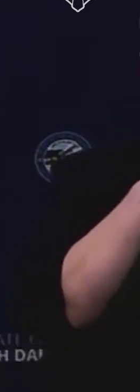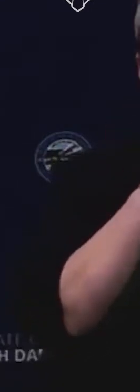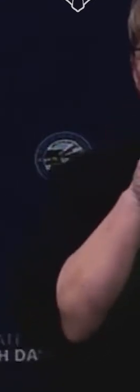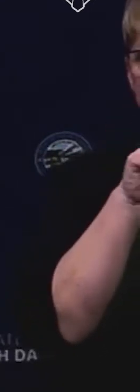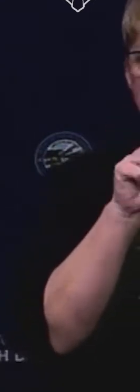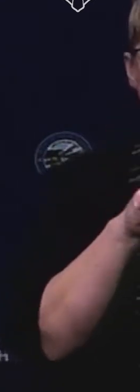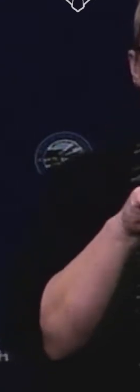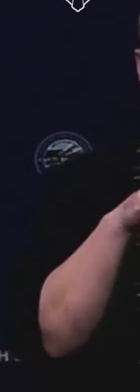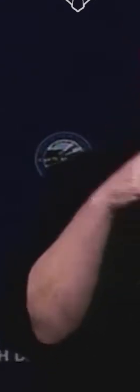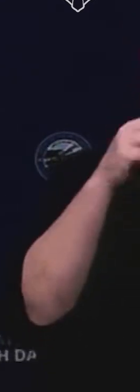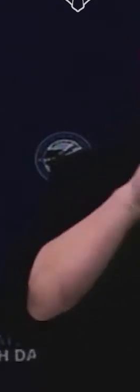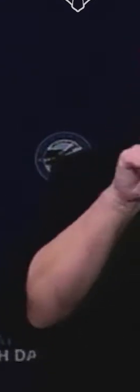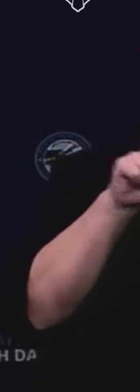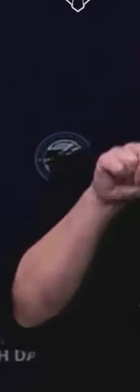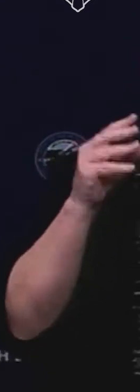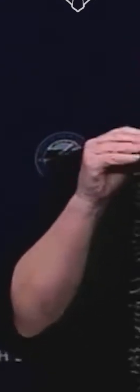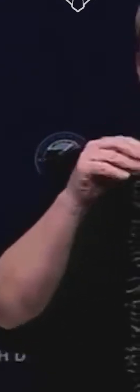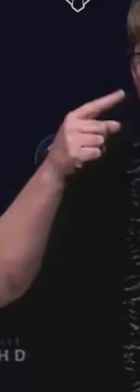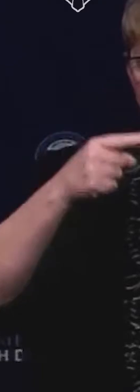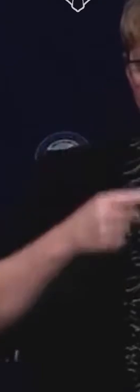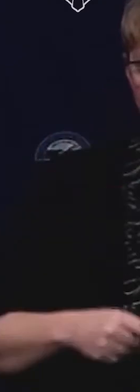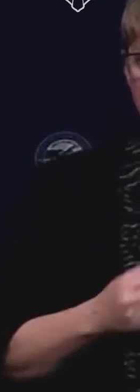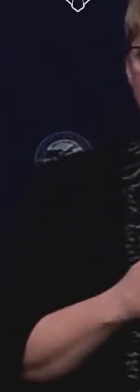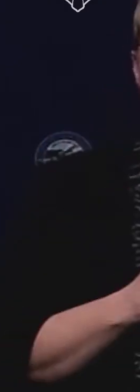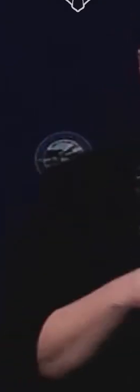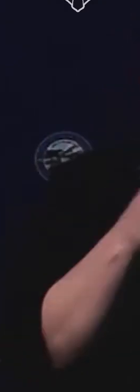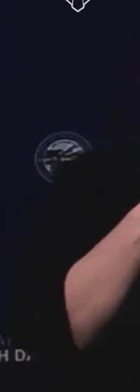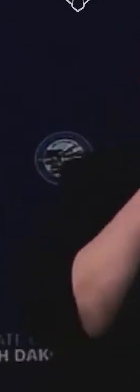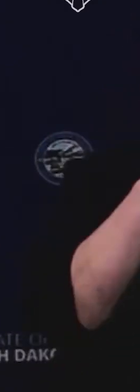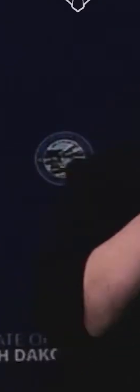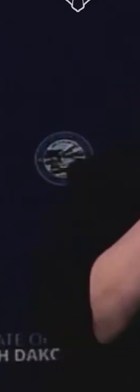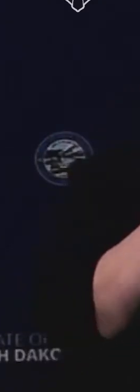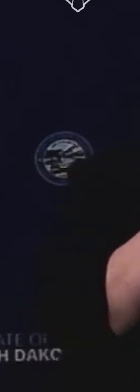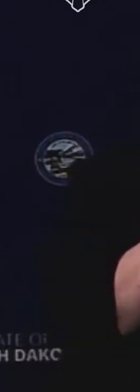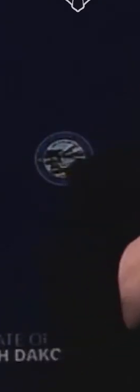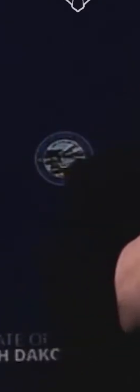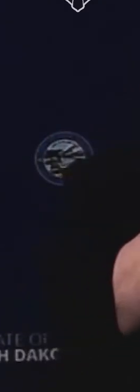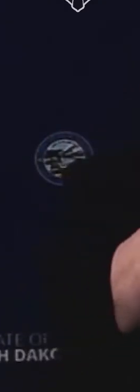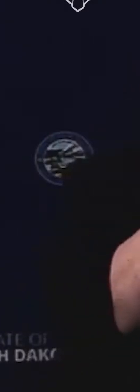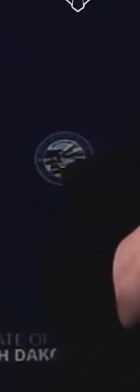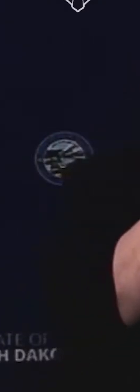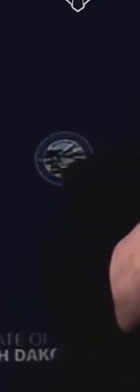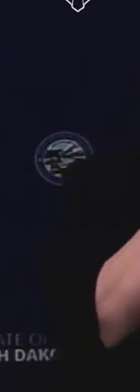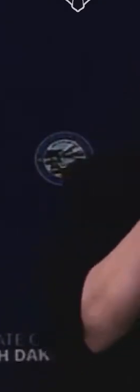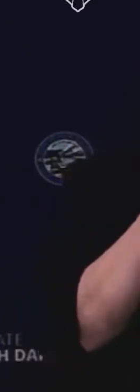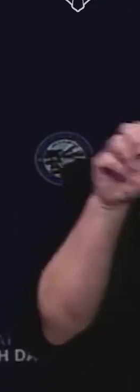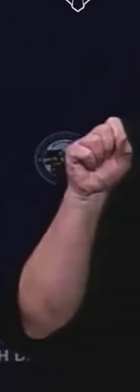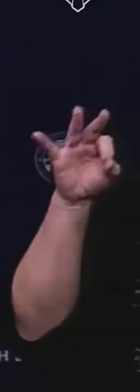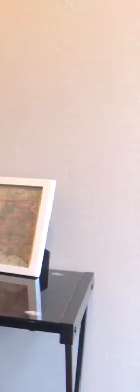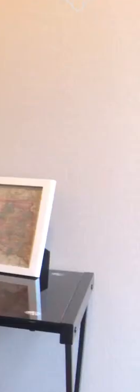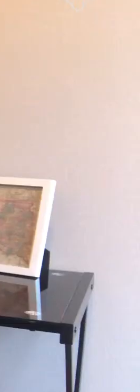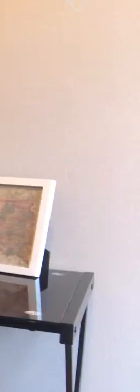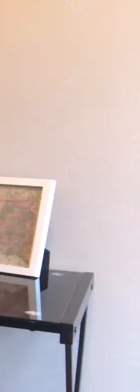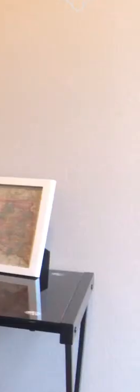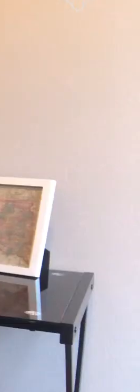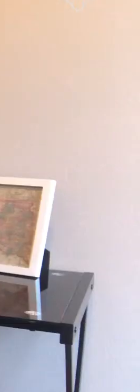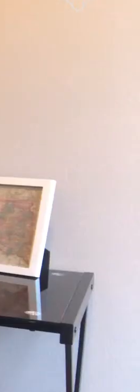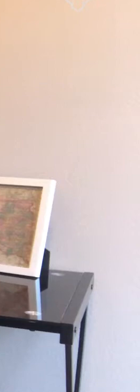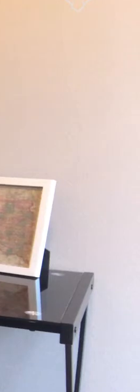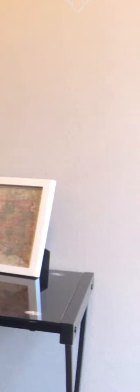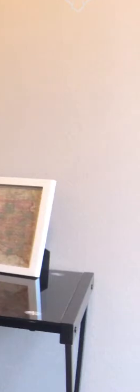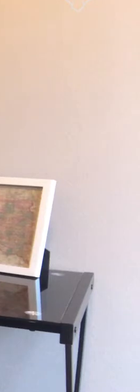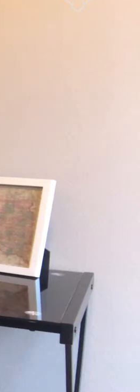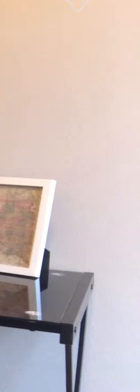tourism, manufacturing, and many, many more, from communities such as Keystone to communities like Sioux Falls. The loans range